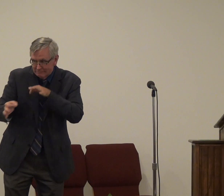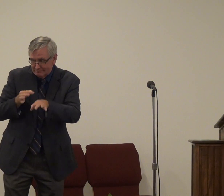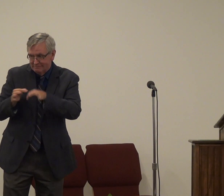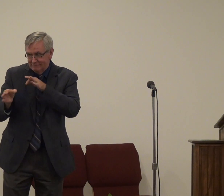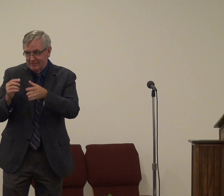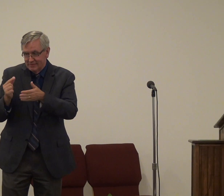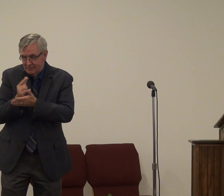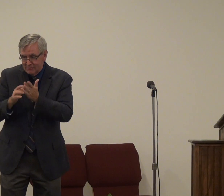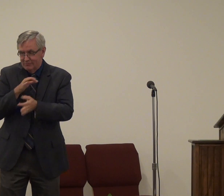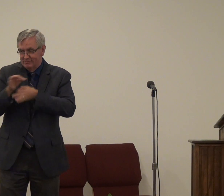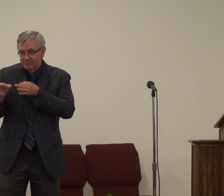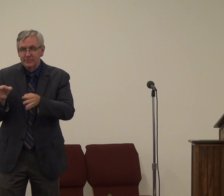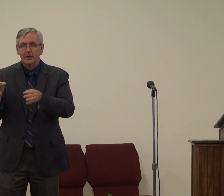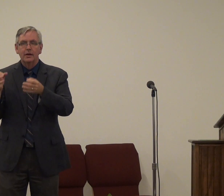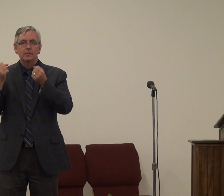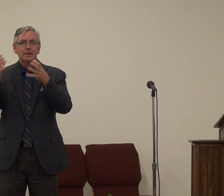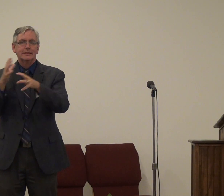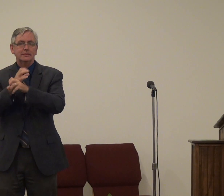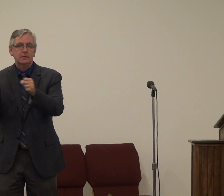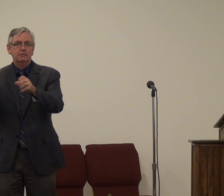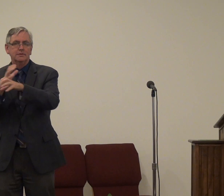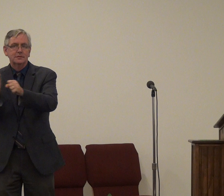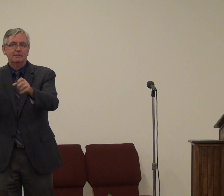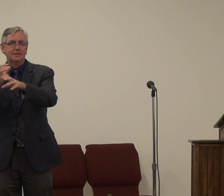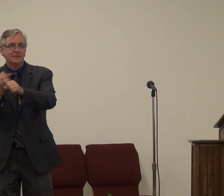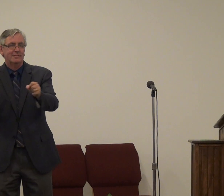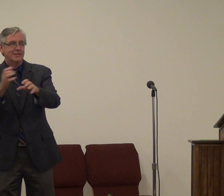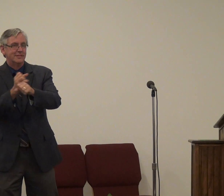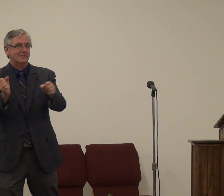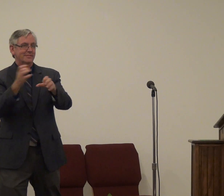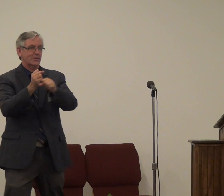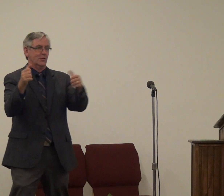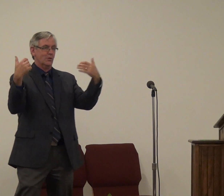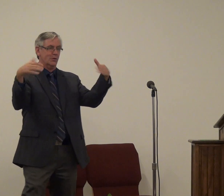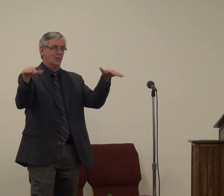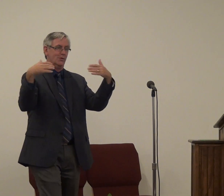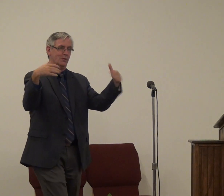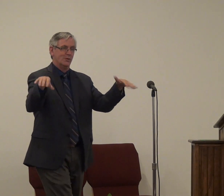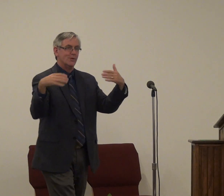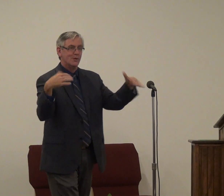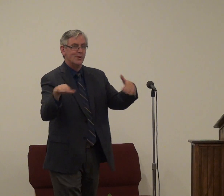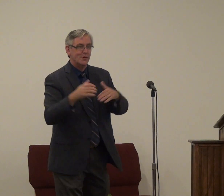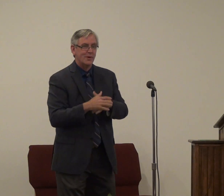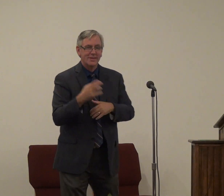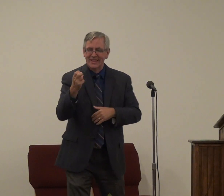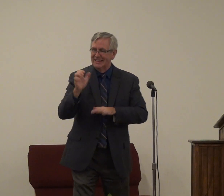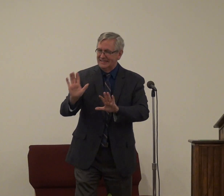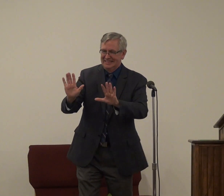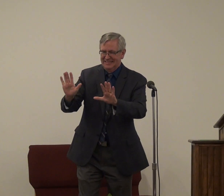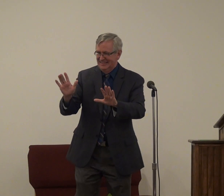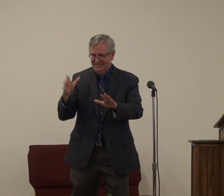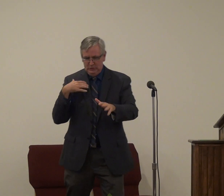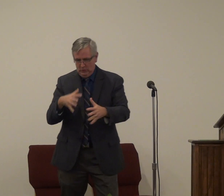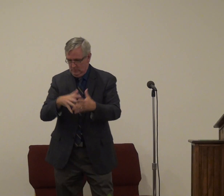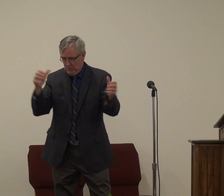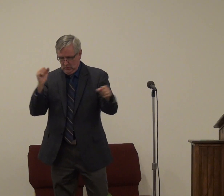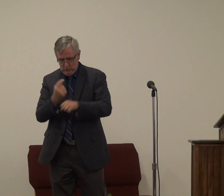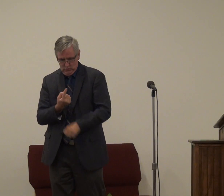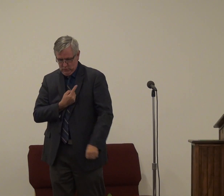listen as he shared the gospel, and many of the Chinese people began to be saved. He realized there was